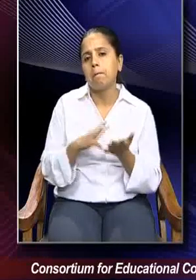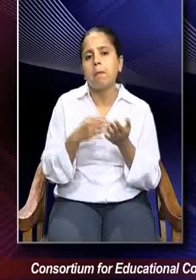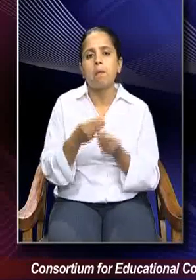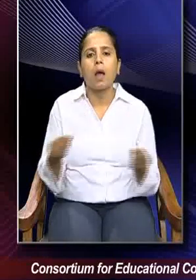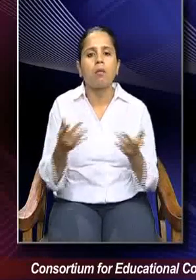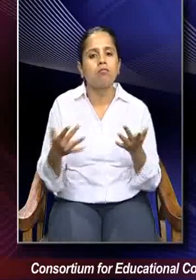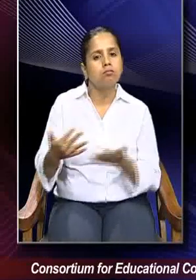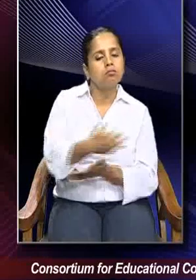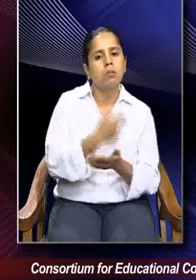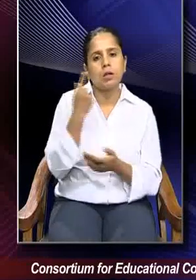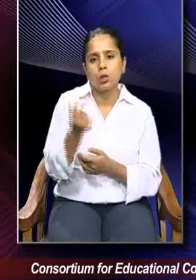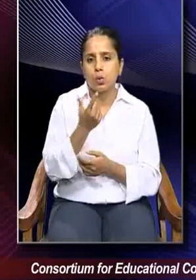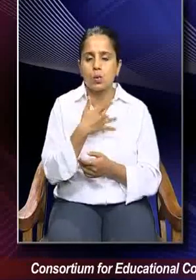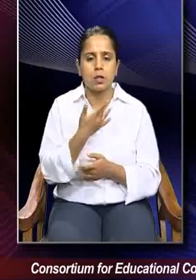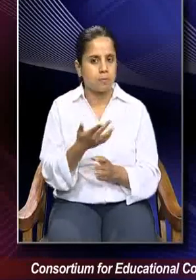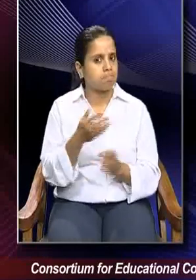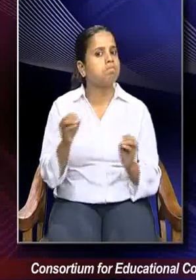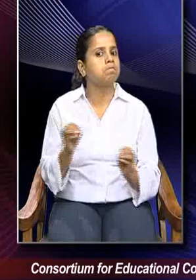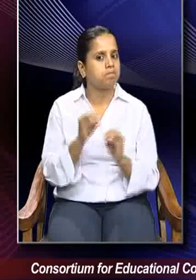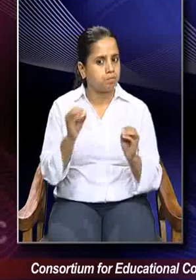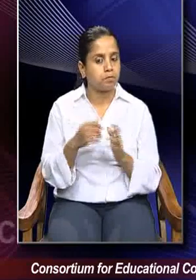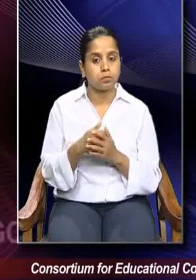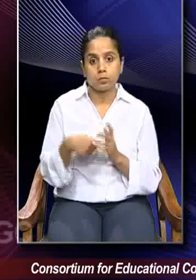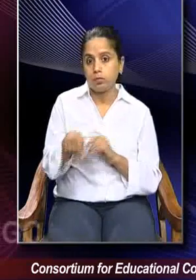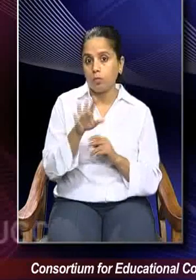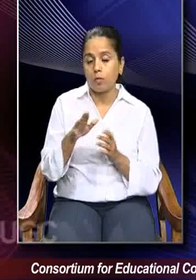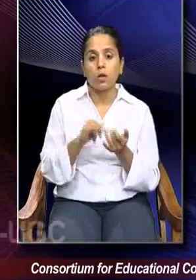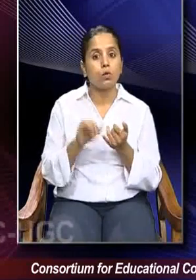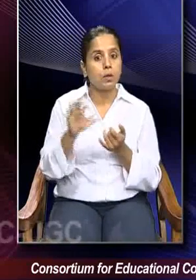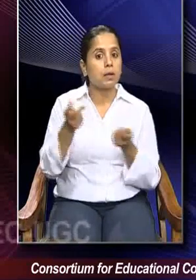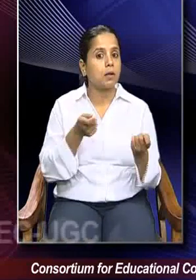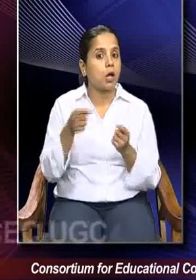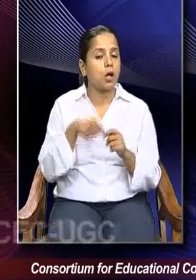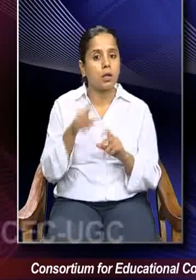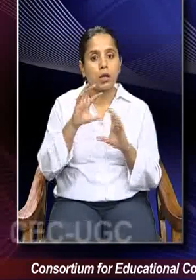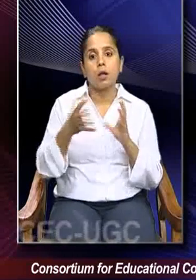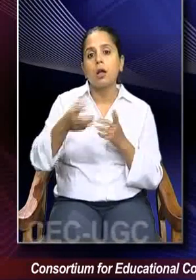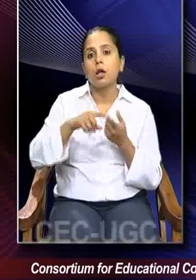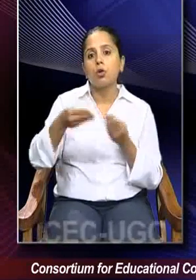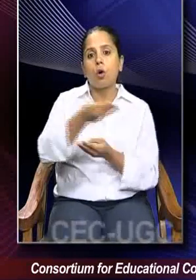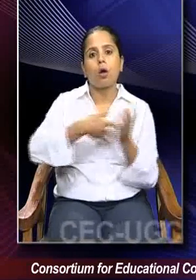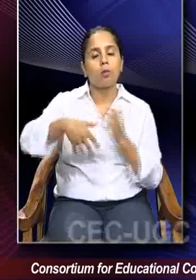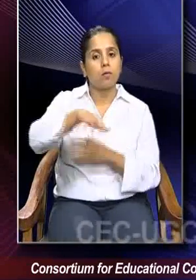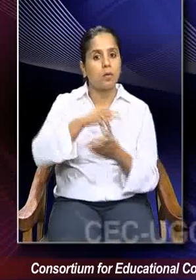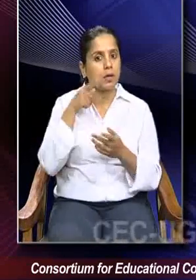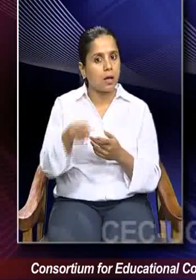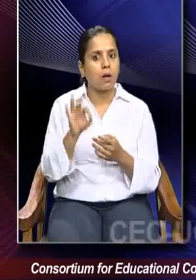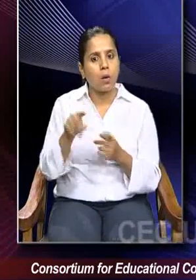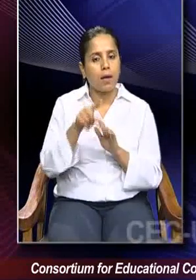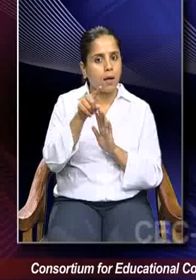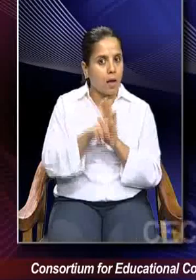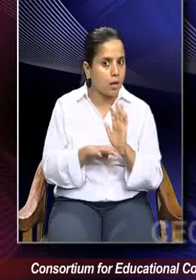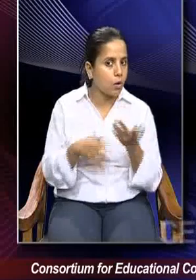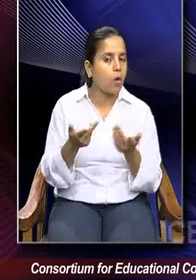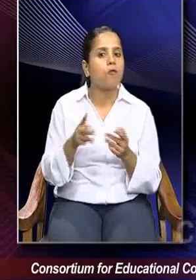accumulation. Consequently, state that controls economy under such unethical and uncontrolled value